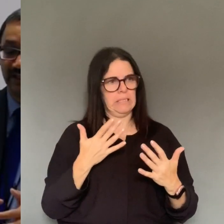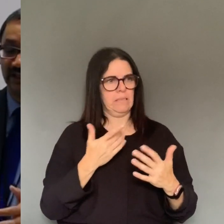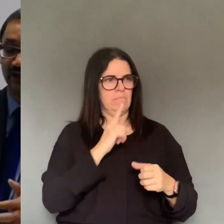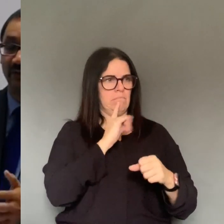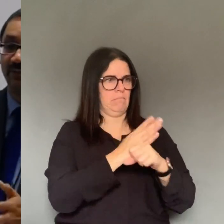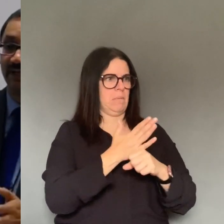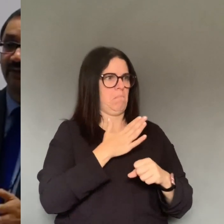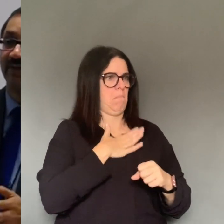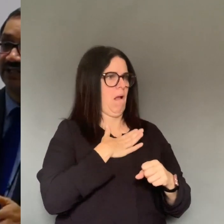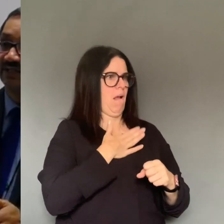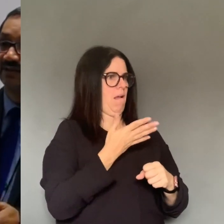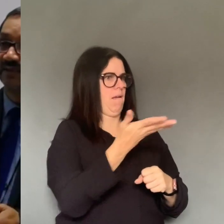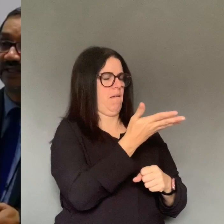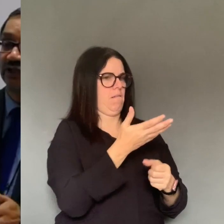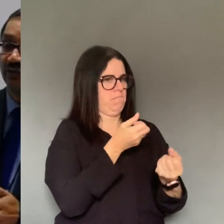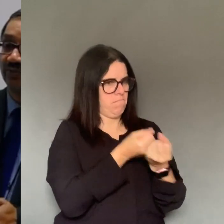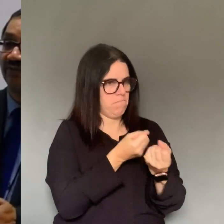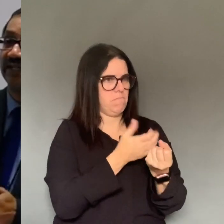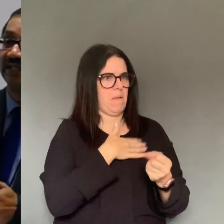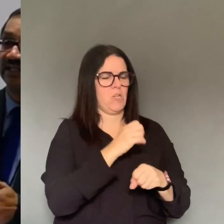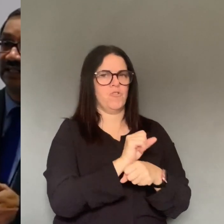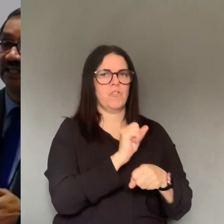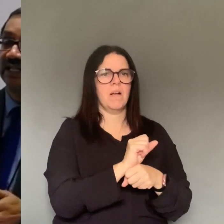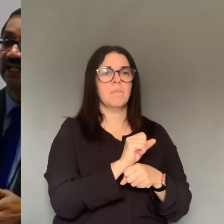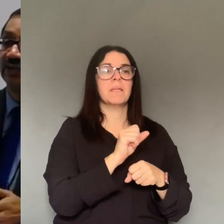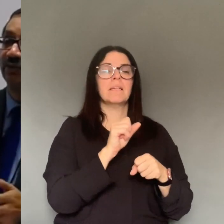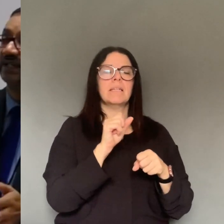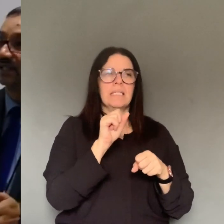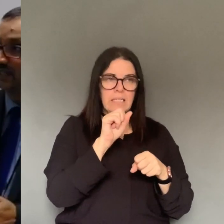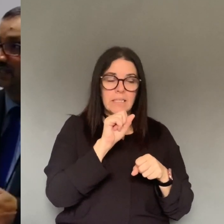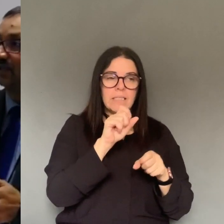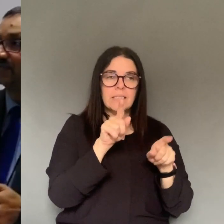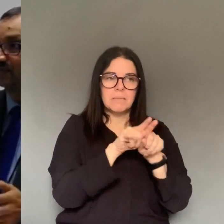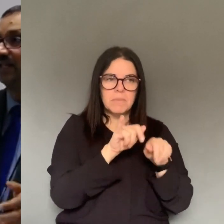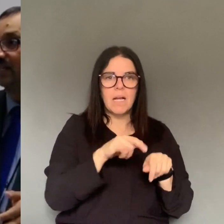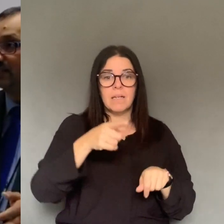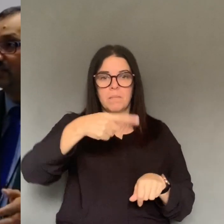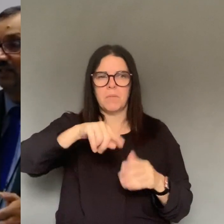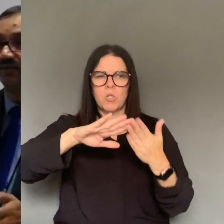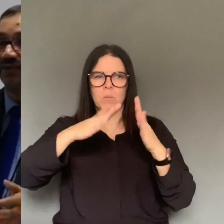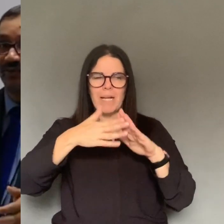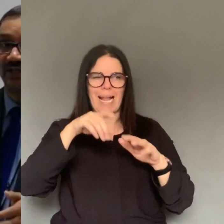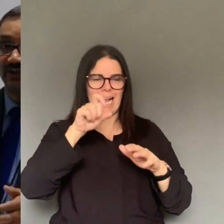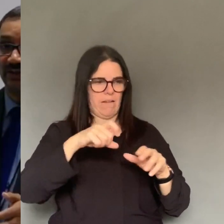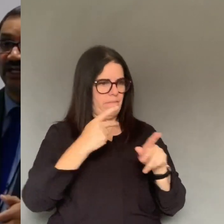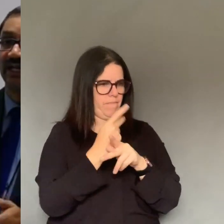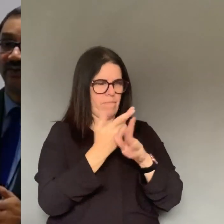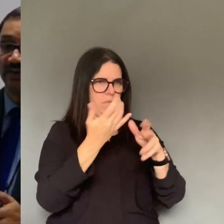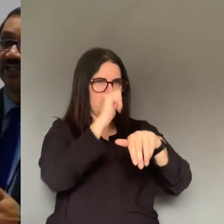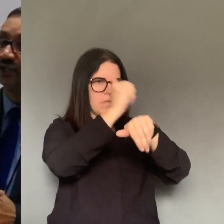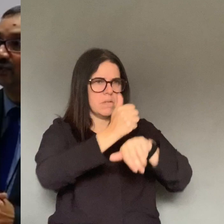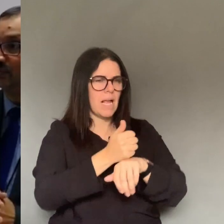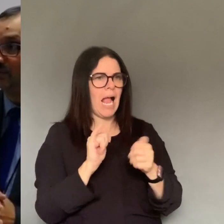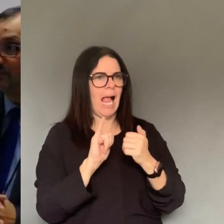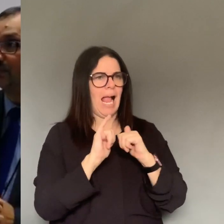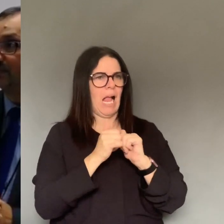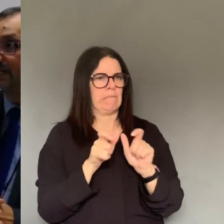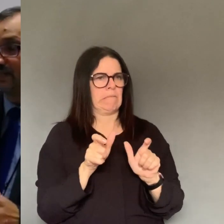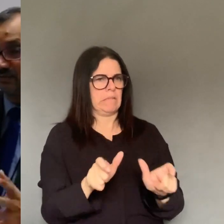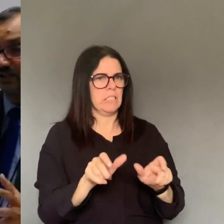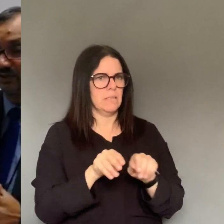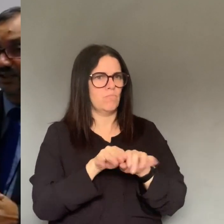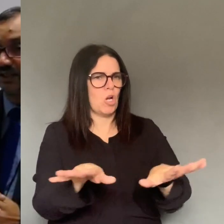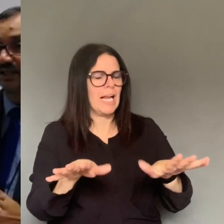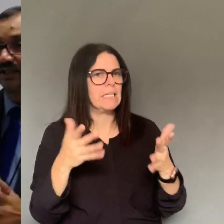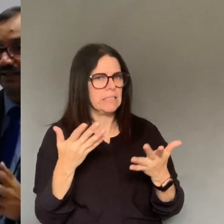community is to put measures in place to prevent the risk of spread in the community, which we are doing, and we will continue to push forward for that